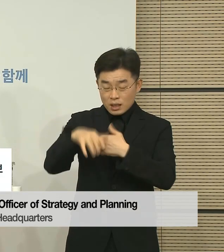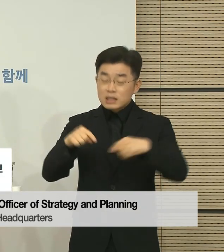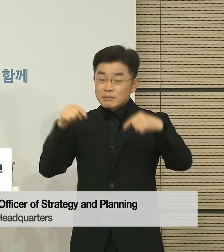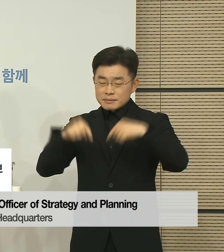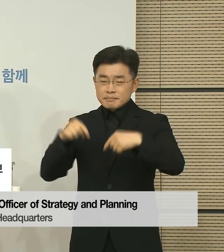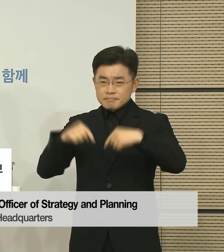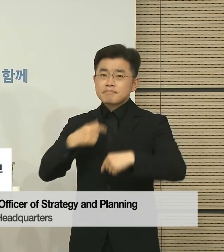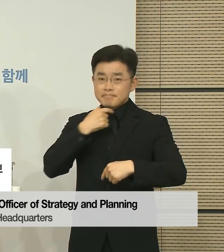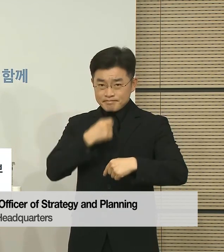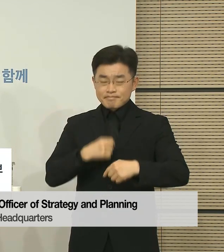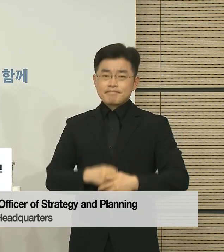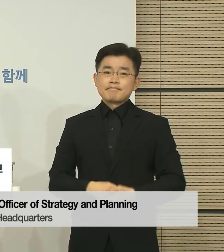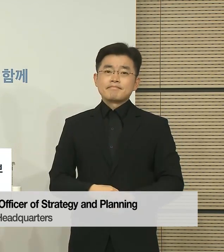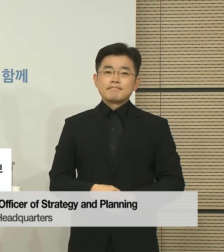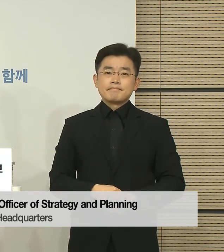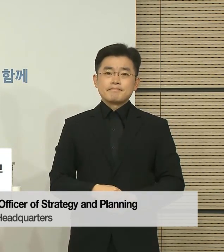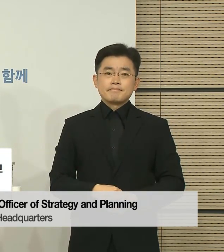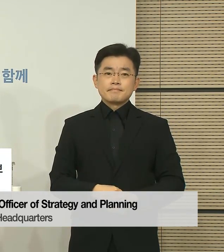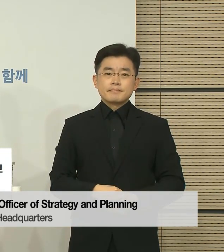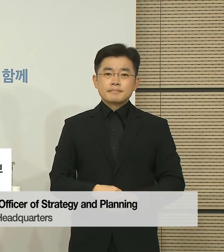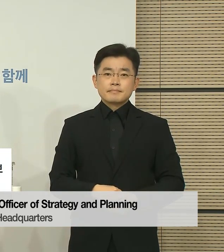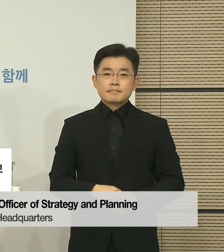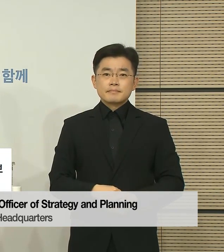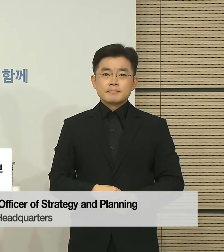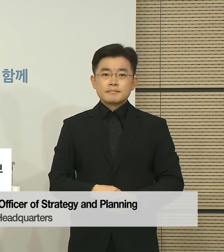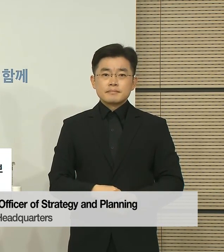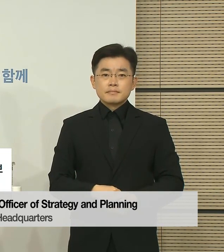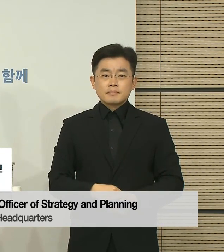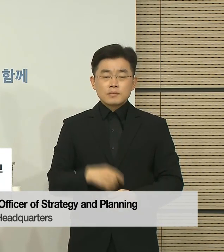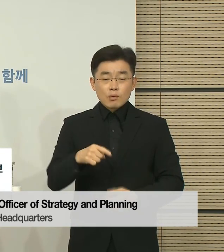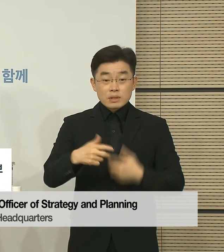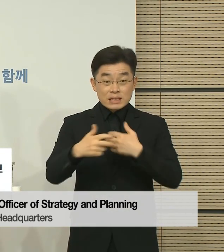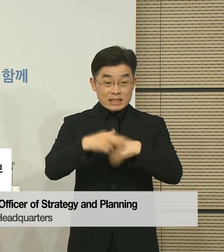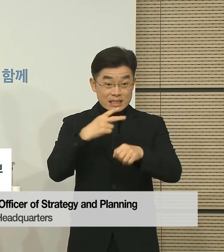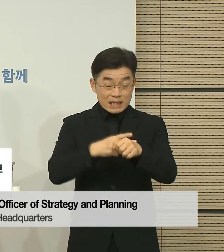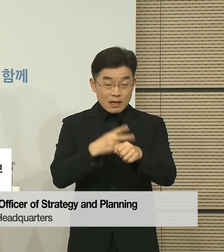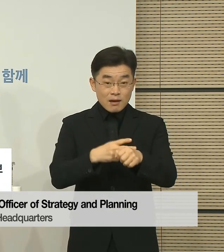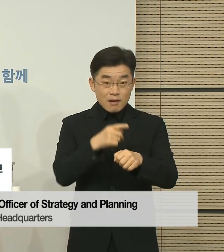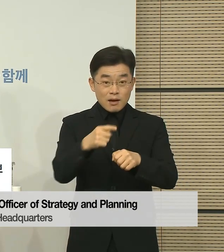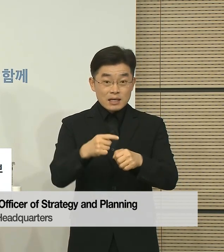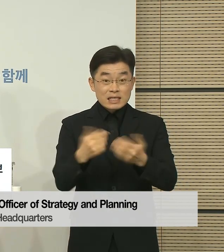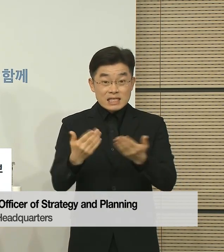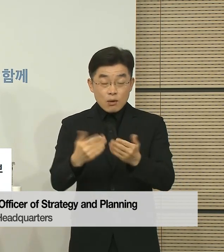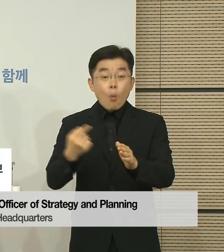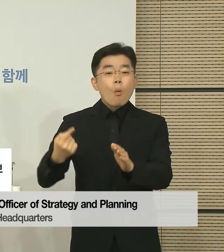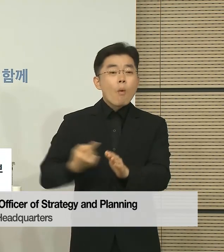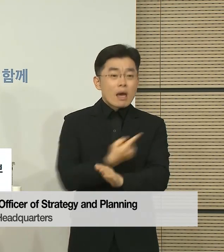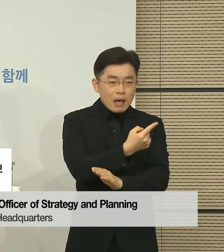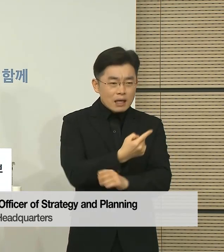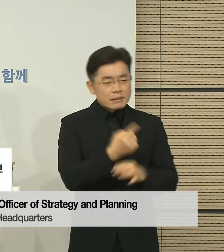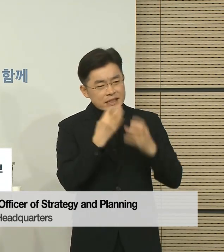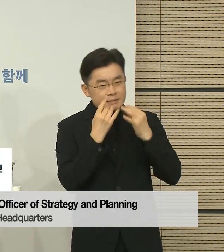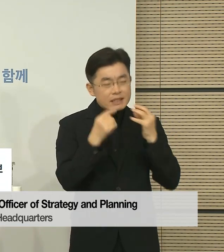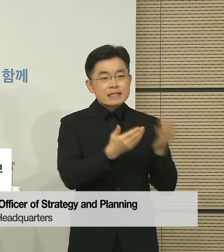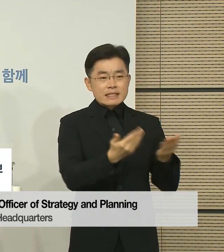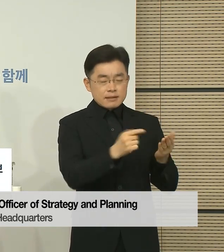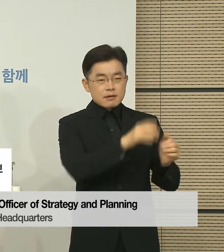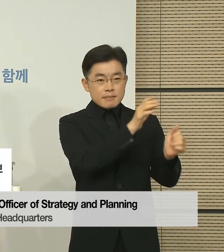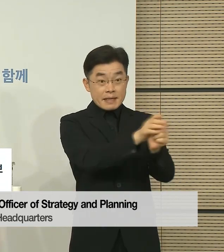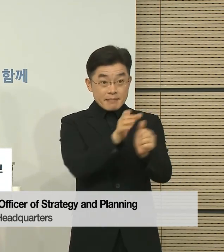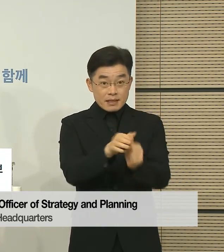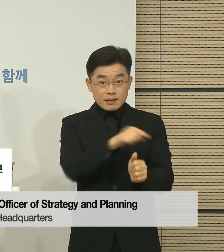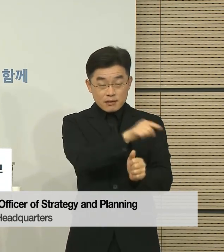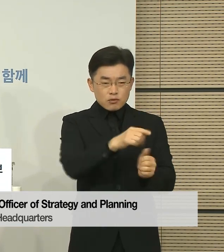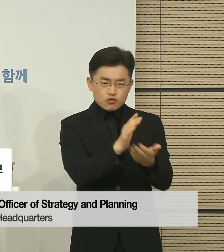adjust the workload among doctors. This will be by dividing certain tasks up that could be done by people other than doctors. Temporarily